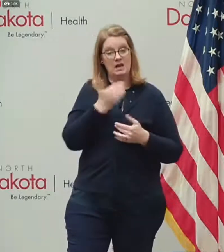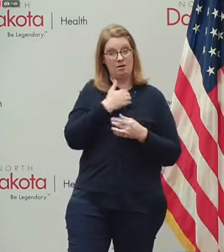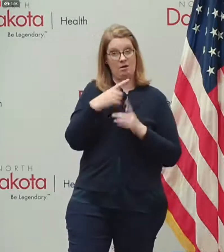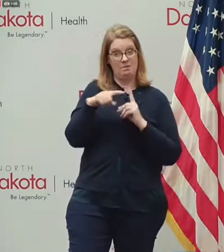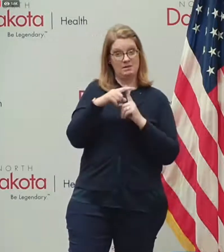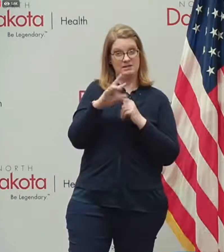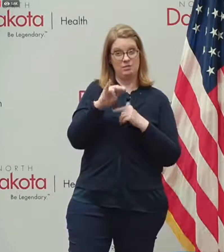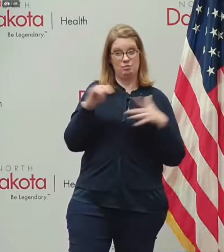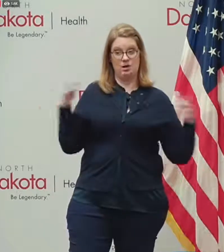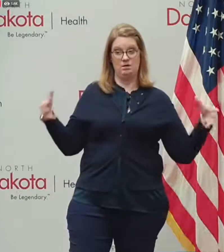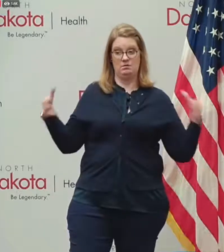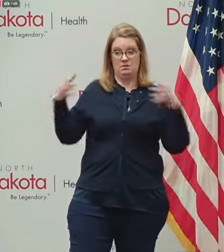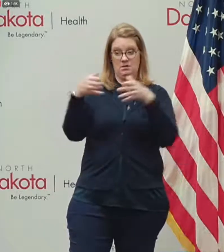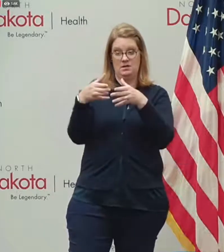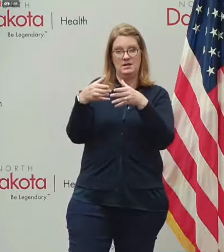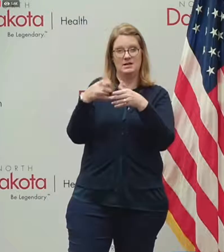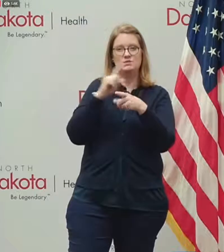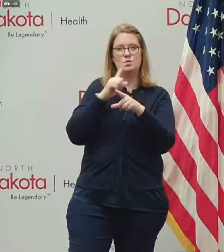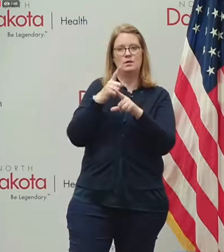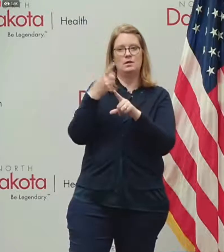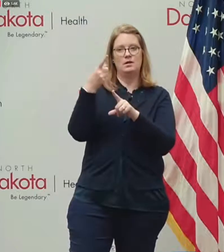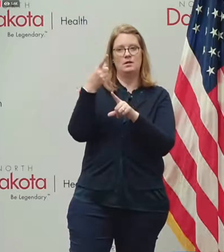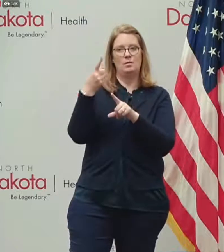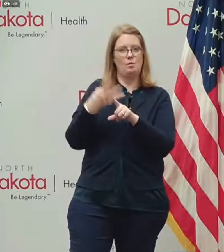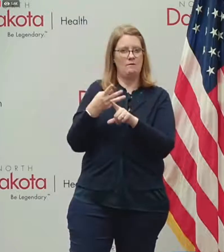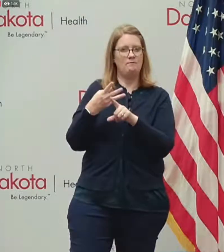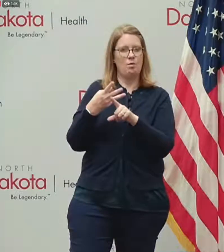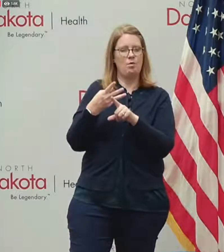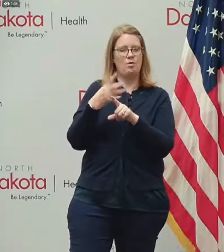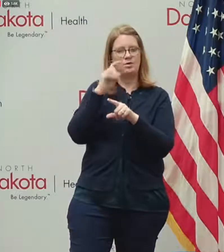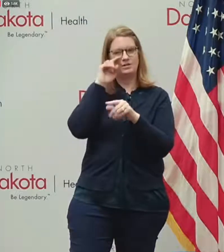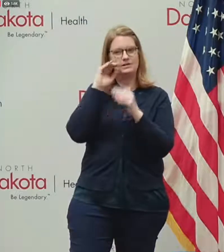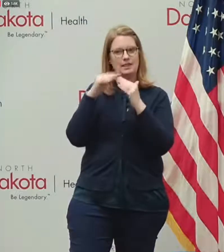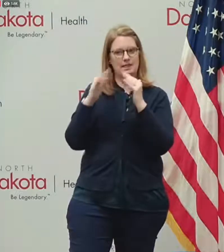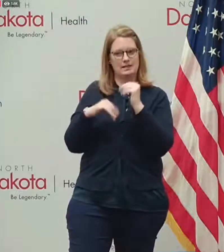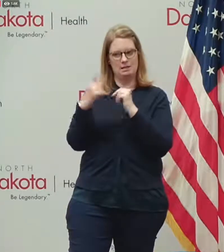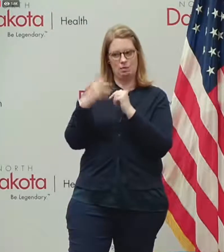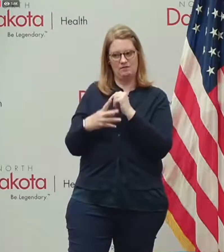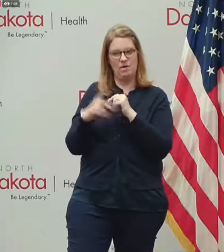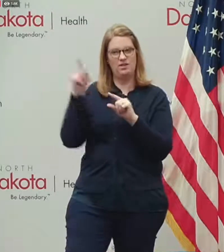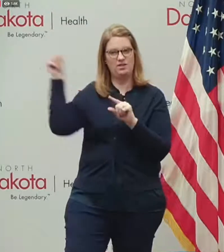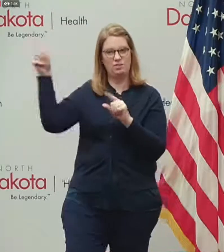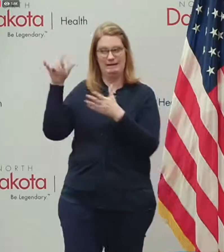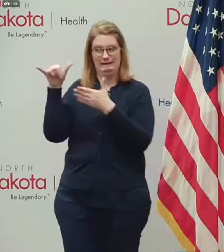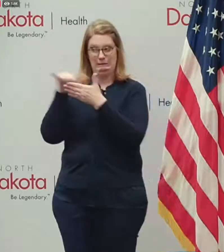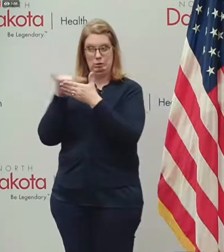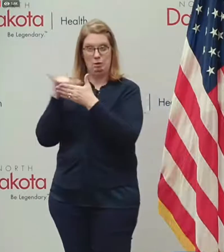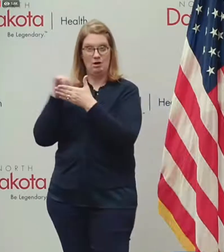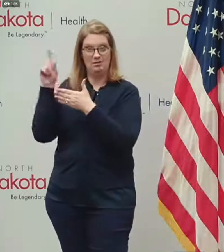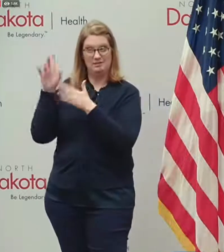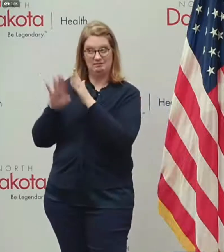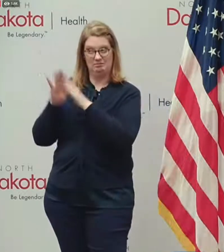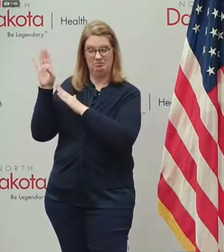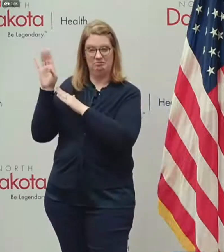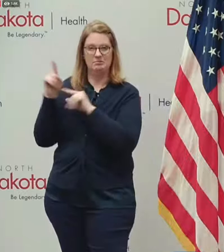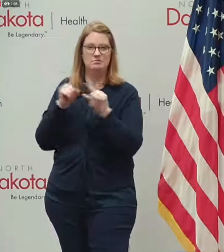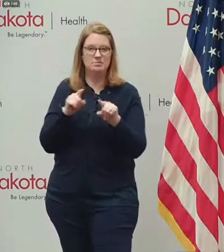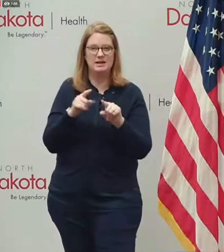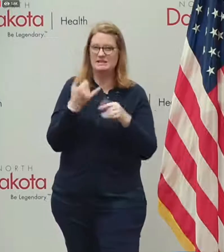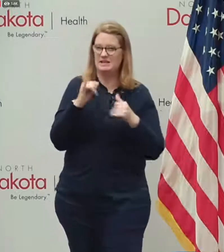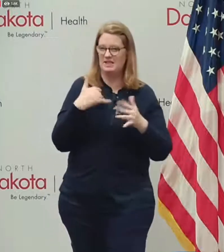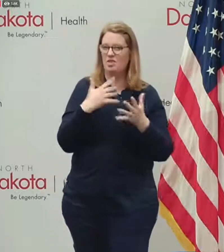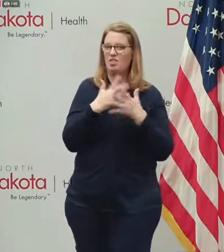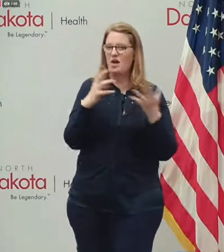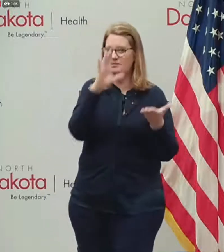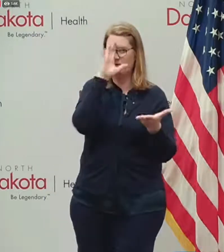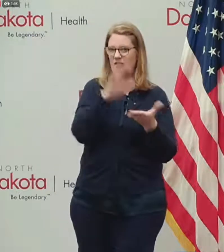other states are, it's 1/4 of what, or less than 1/4 of what New York's was at the peak. I still have a lot of belief in North Dakotans